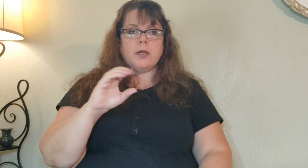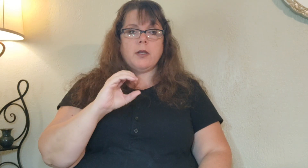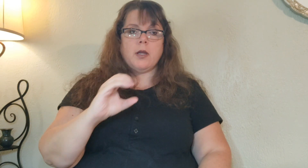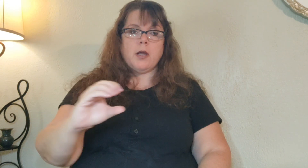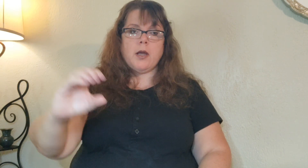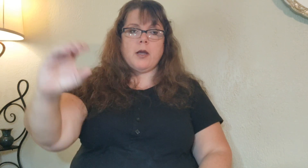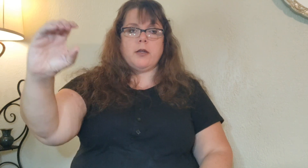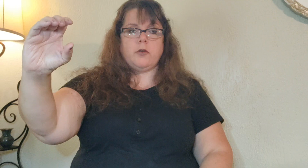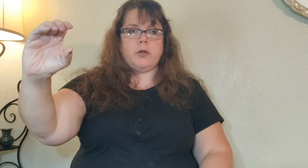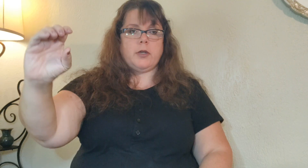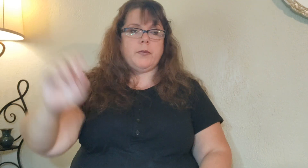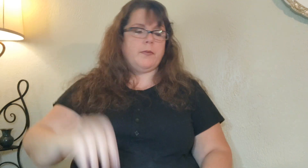100.